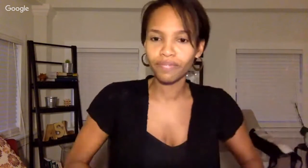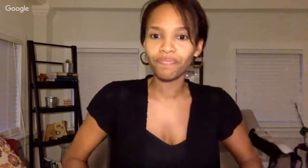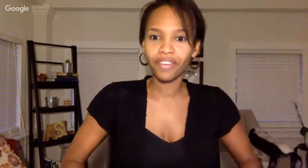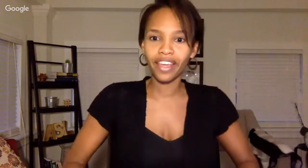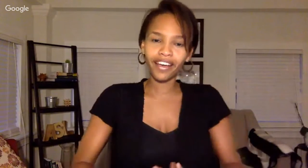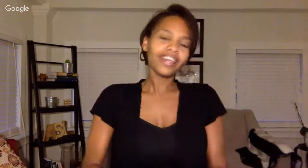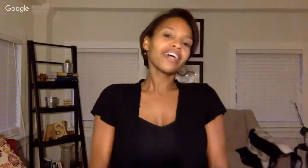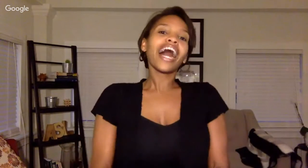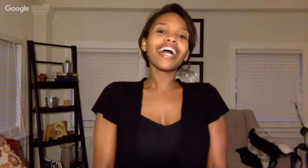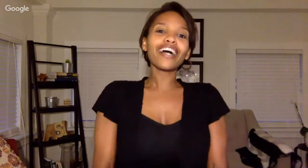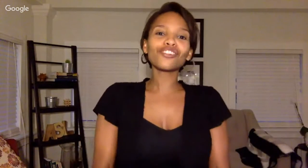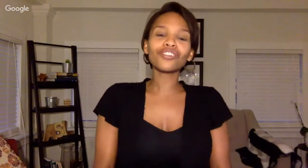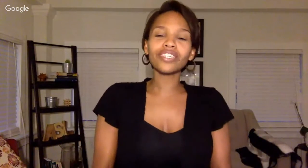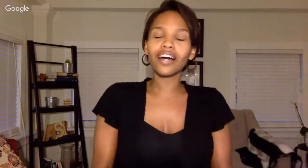Yeah, I actually,